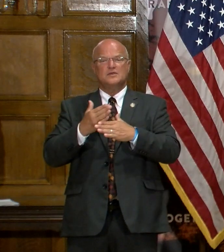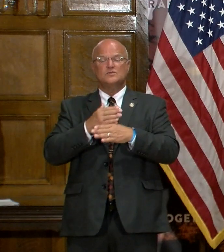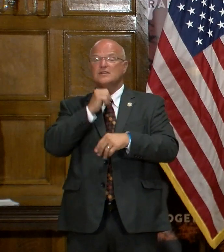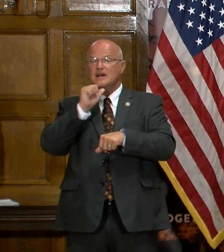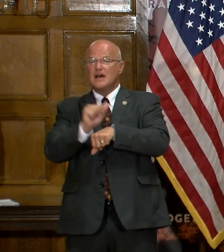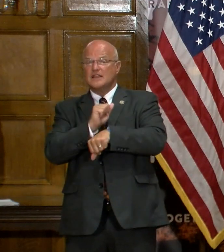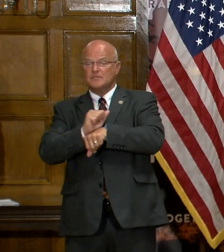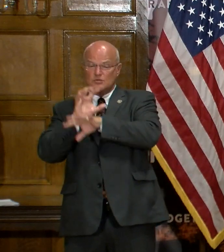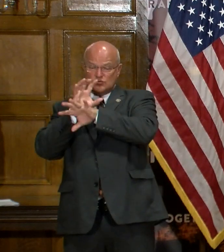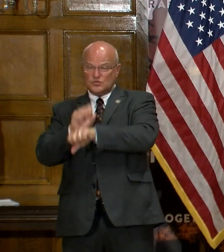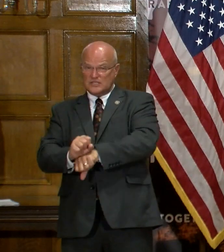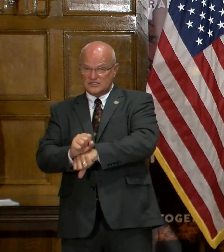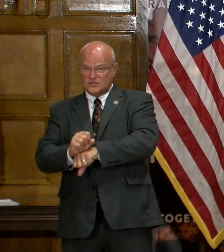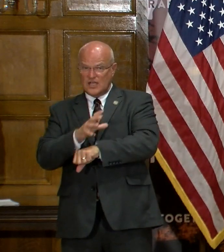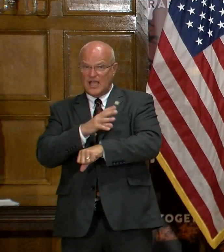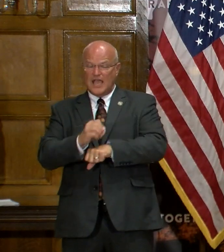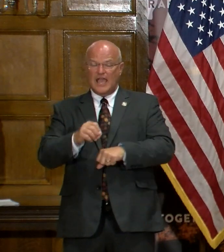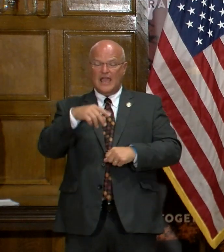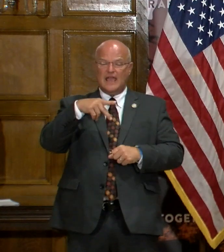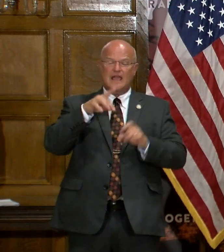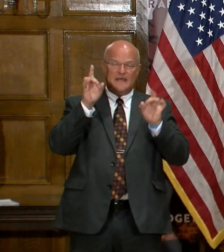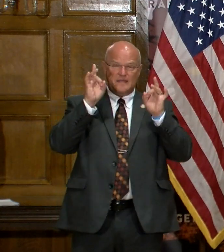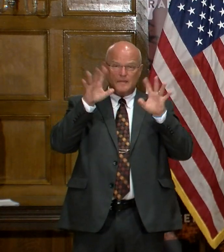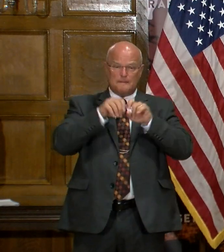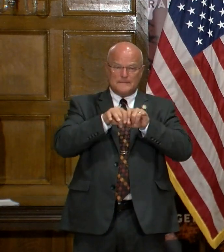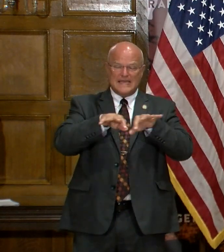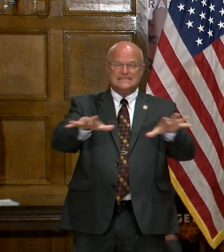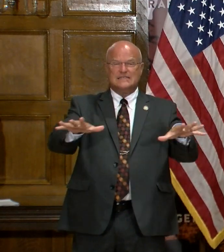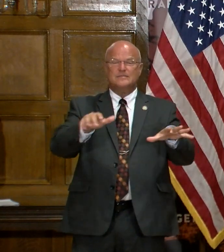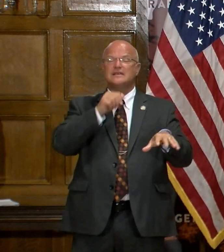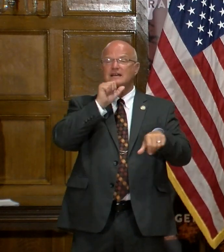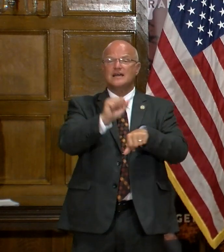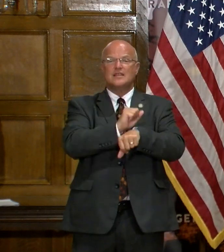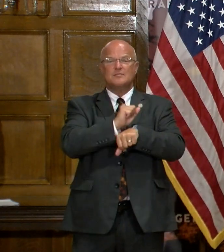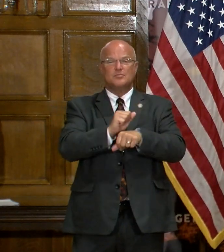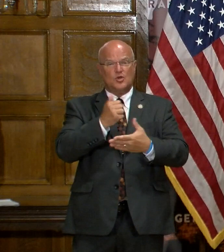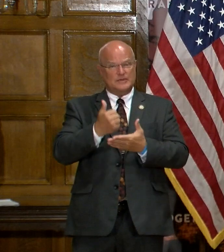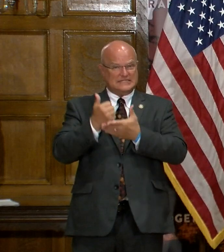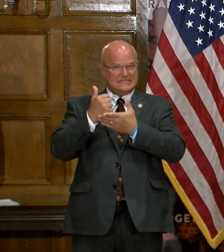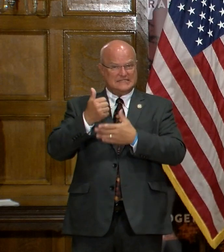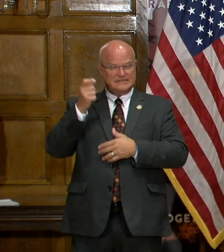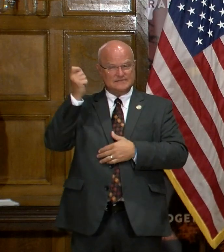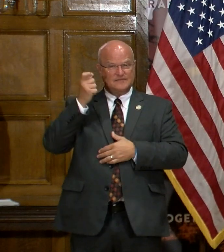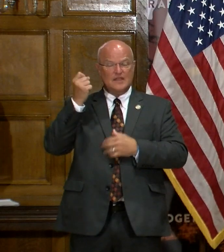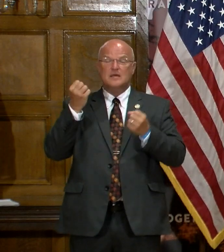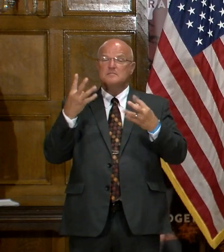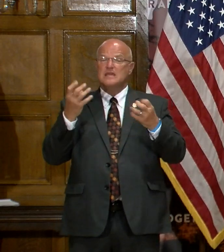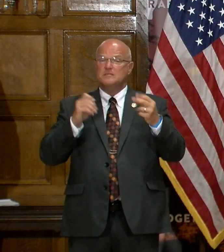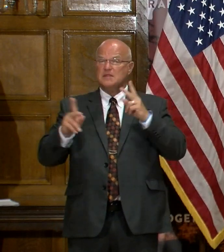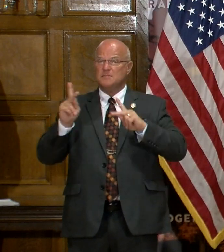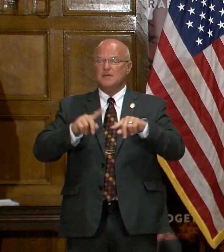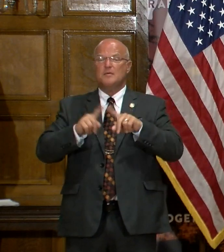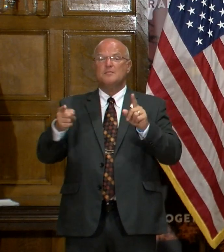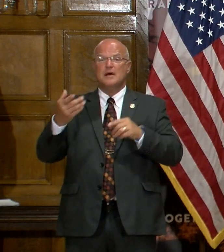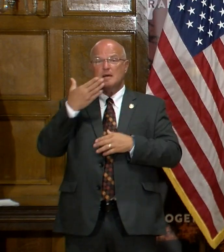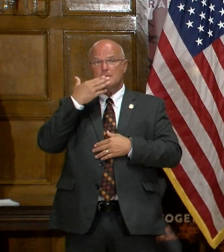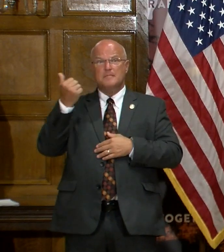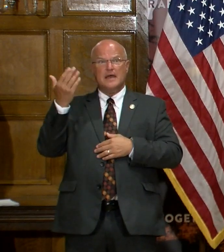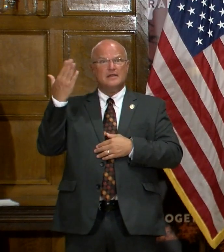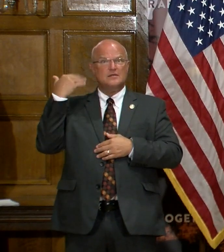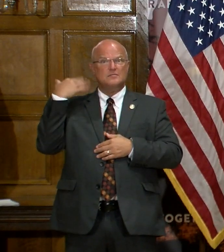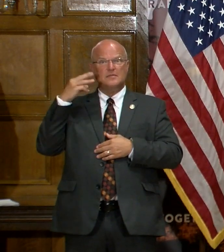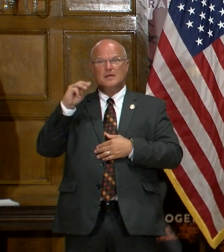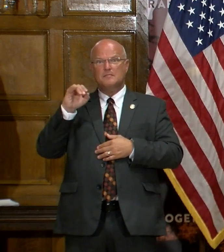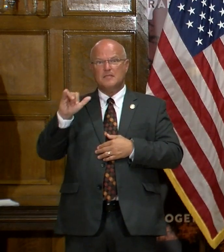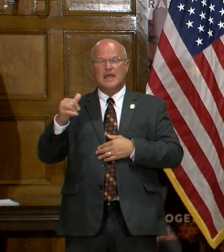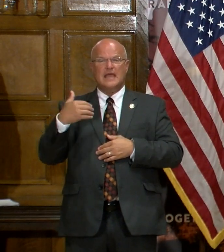the traditional unemployment assistance and the pandemic unemployment assistance. That's still a lot of Arkansans, but it's certainly a lot better than we were, say, back